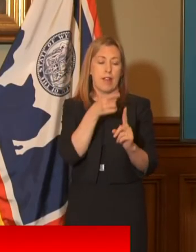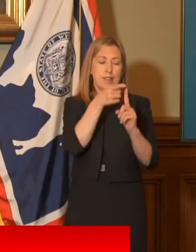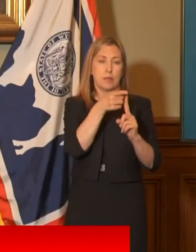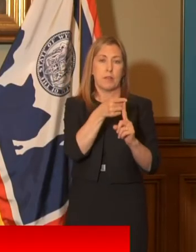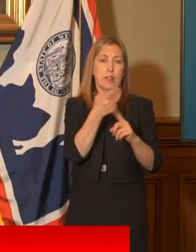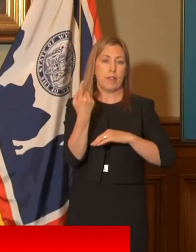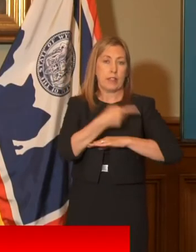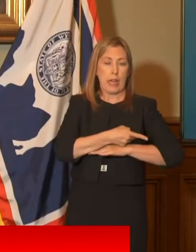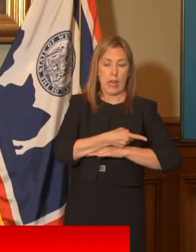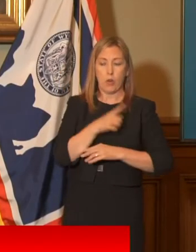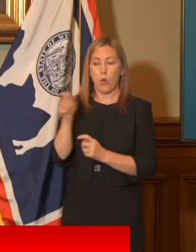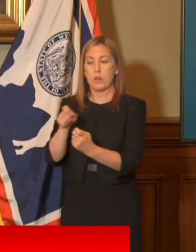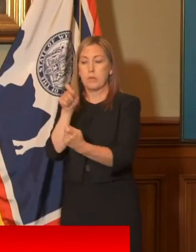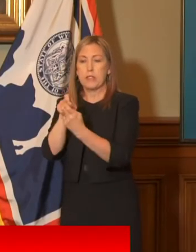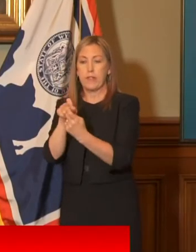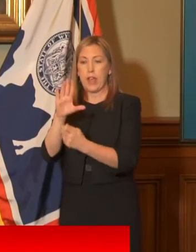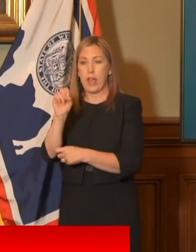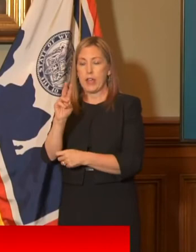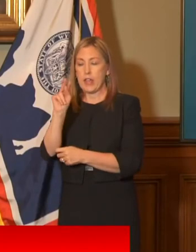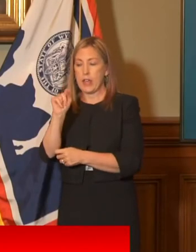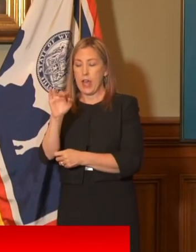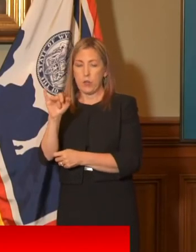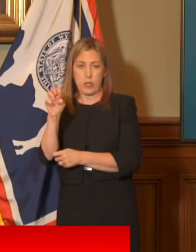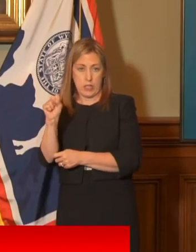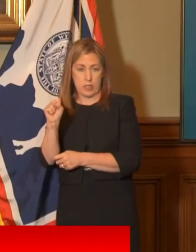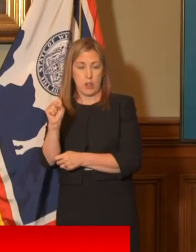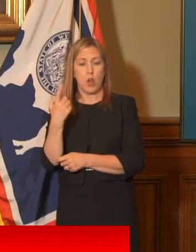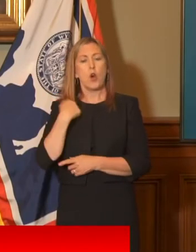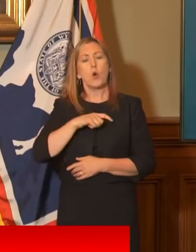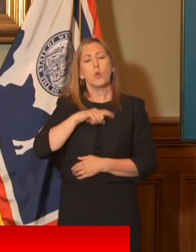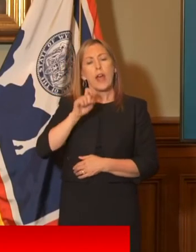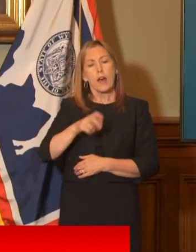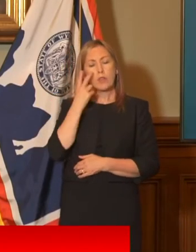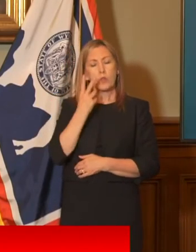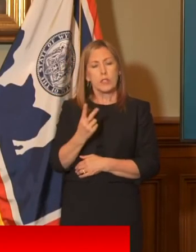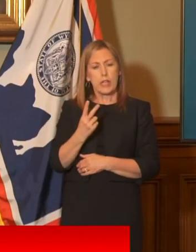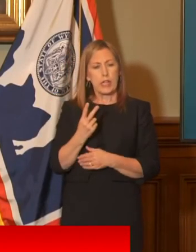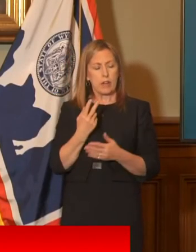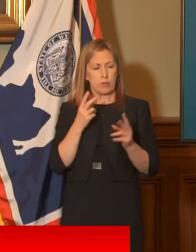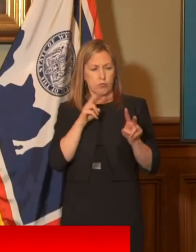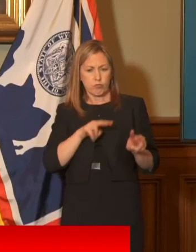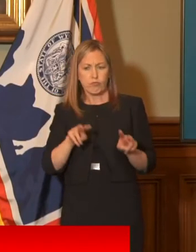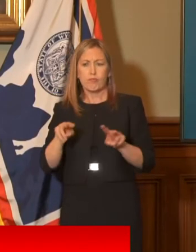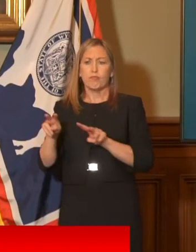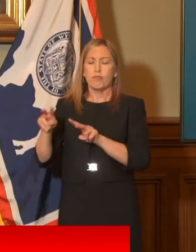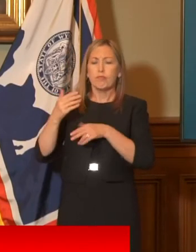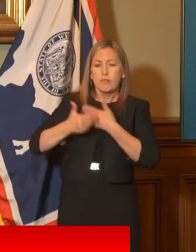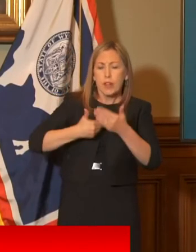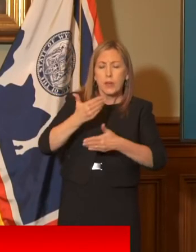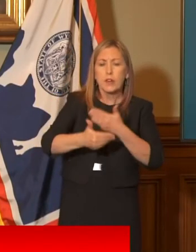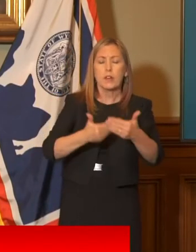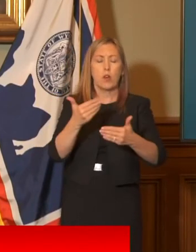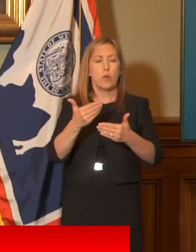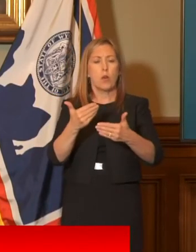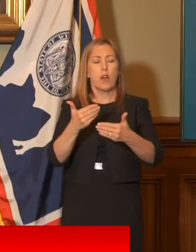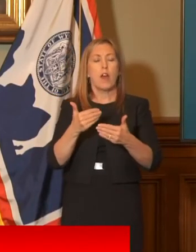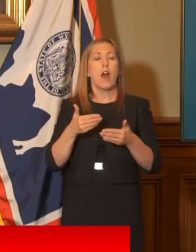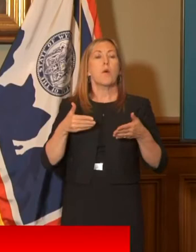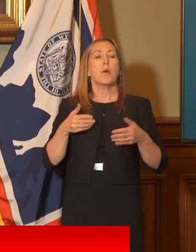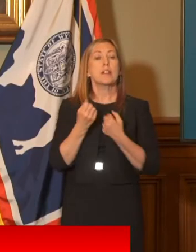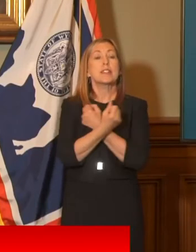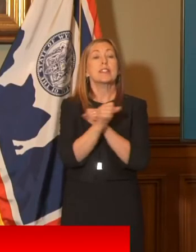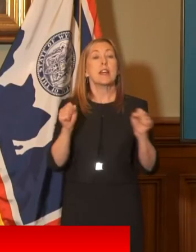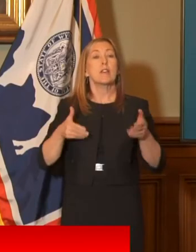specific counties. We simply have to see how things go before we take the next jump forward. The safe path ahead, I hope, for